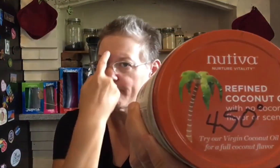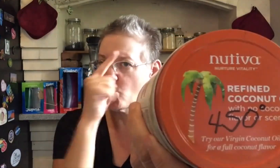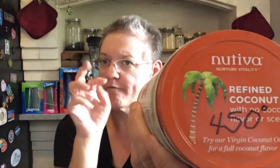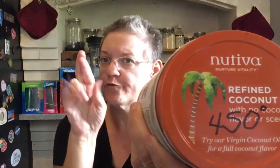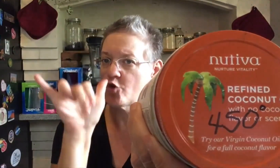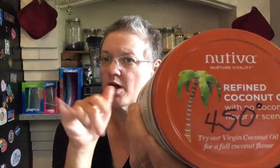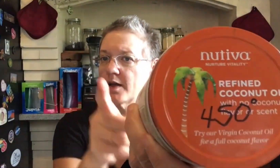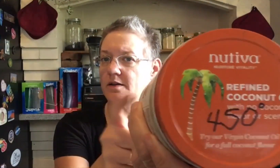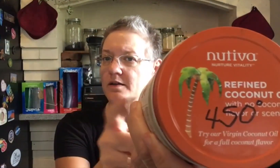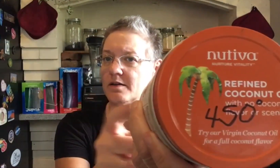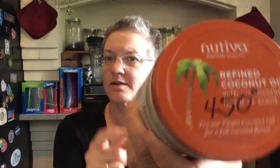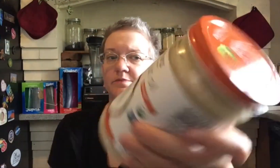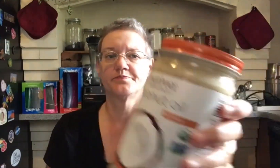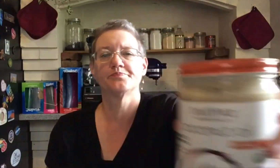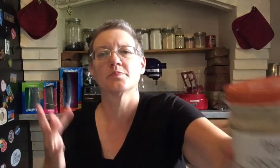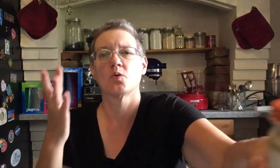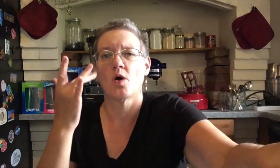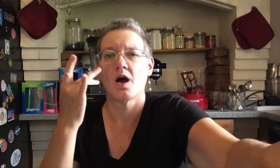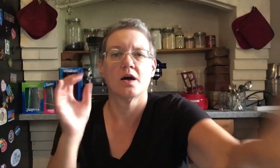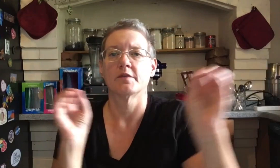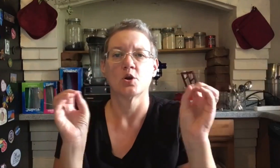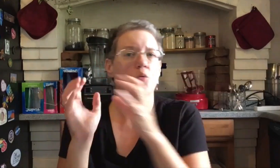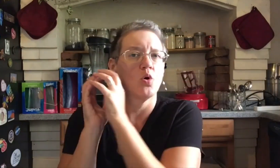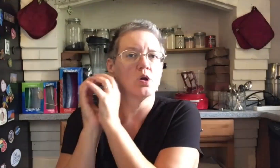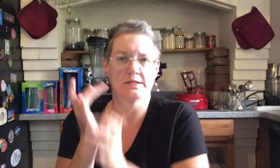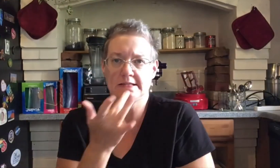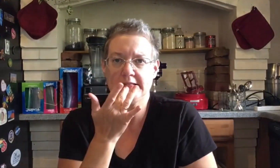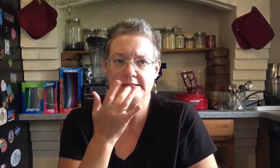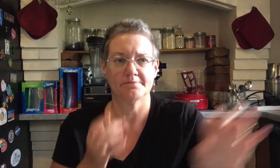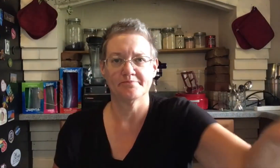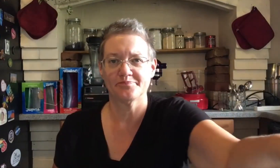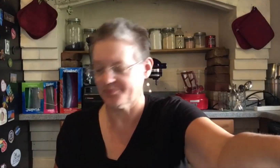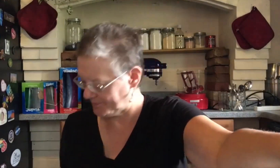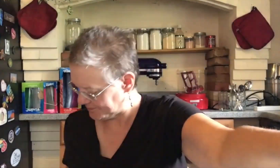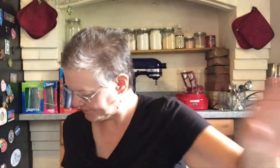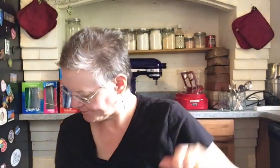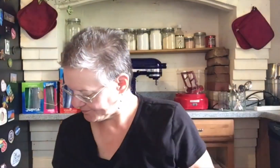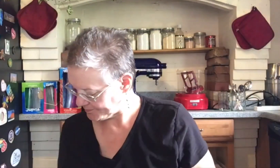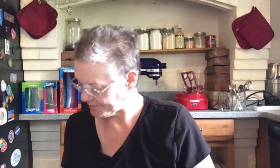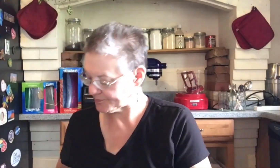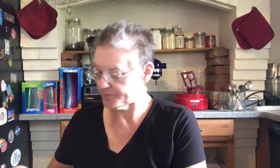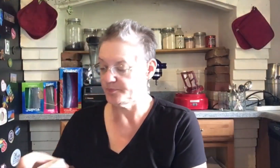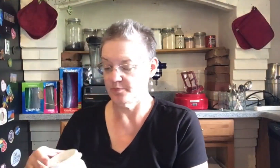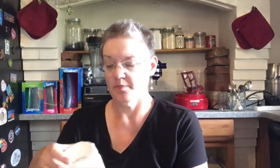This is what I use for frying because there's no coconut taste.